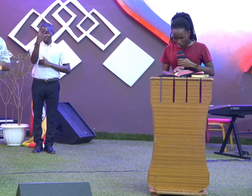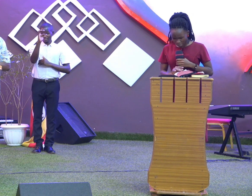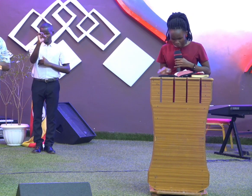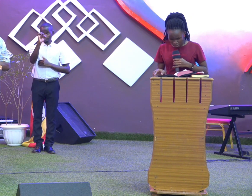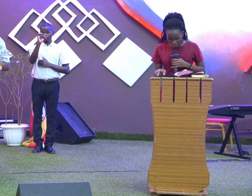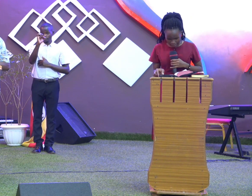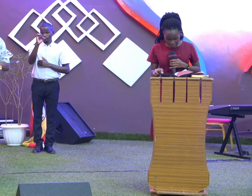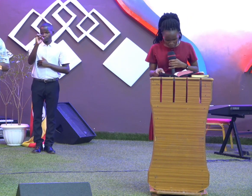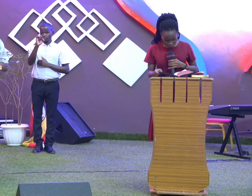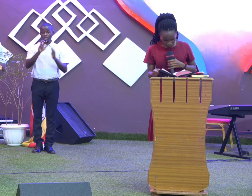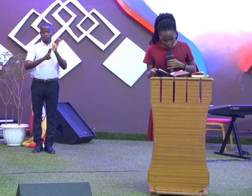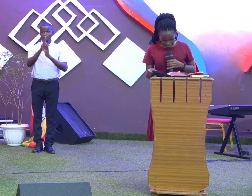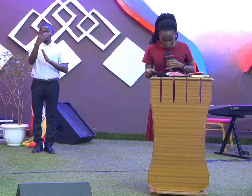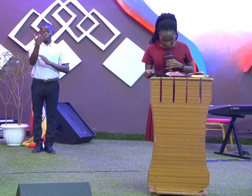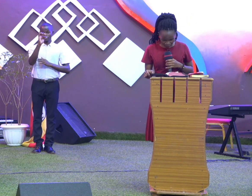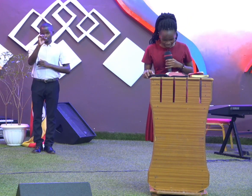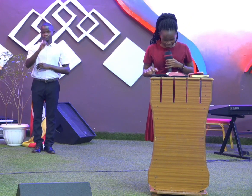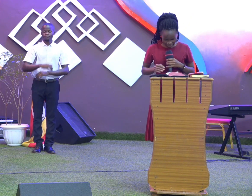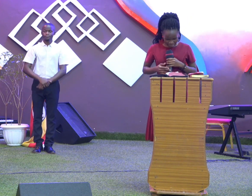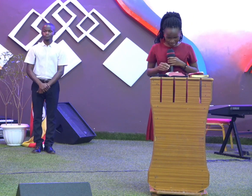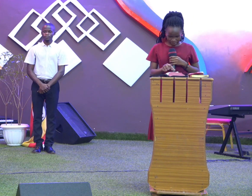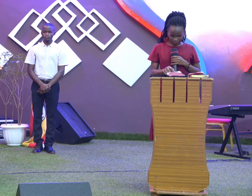That chapter is long. It has about